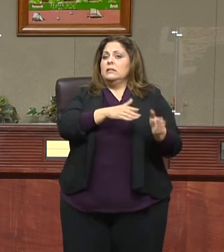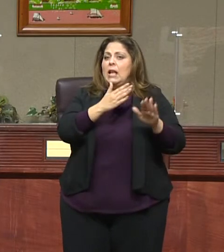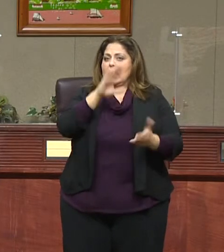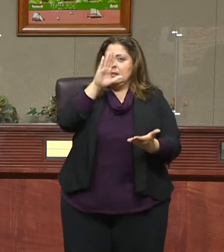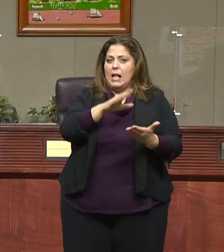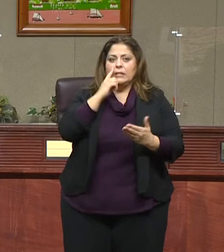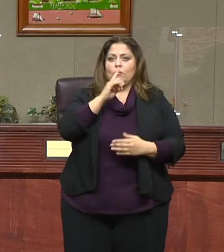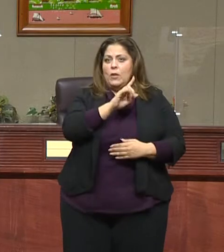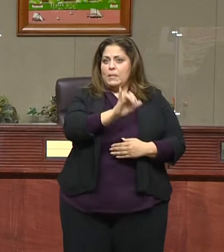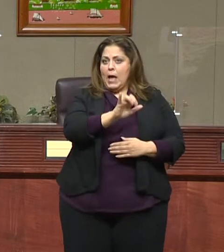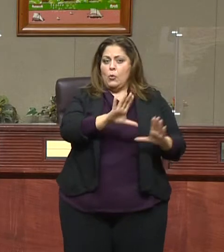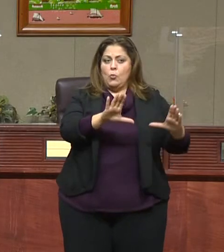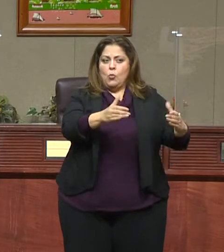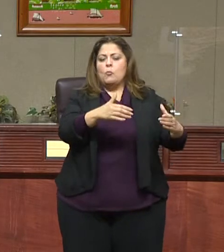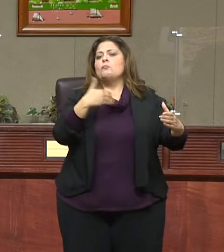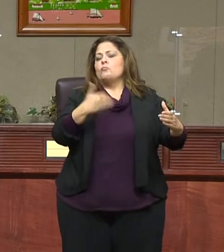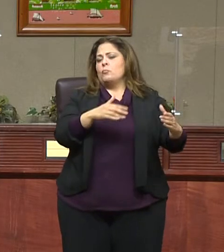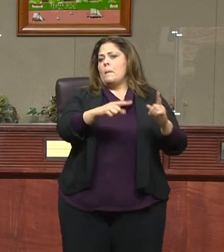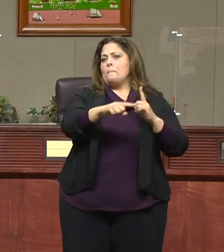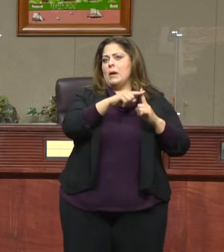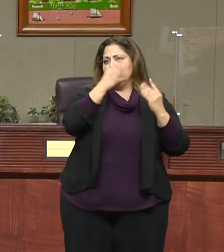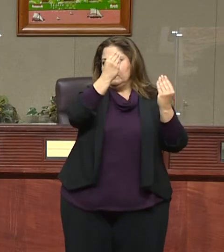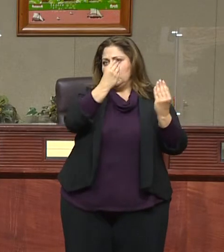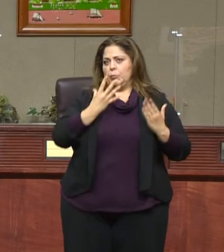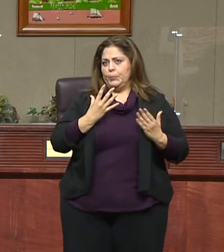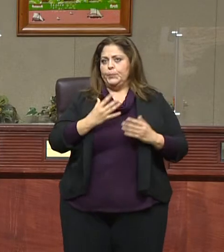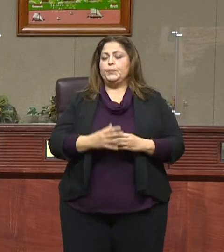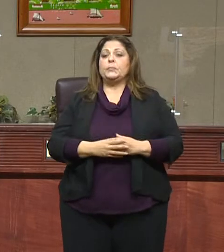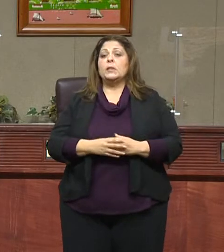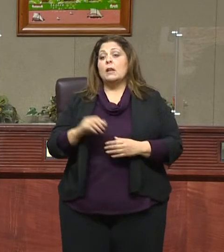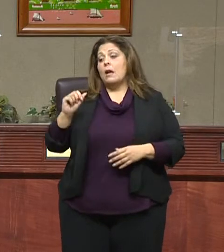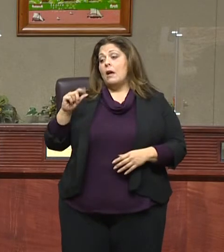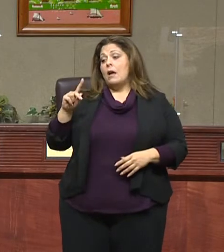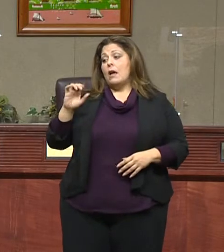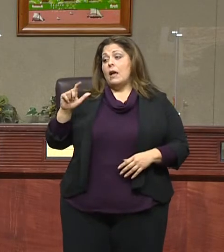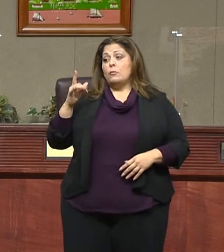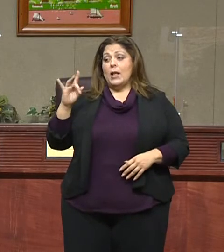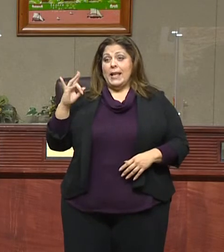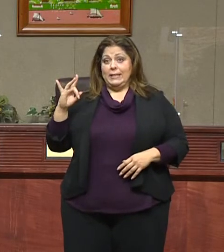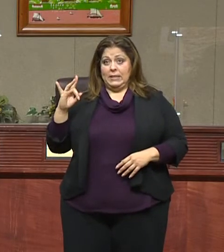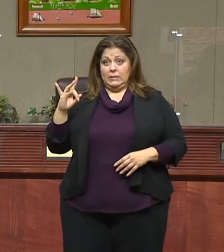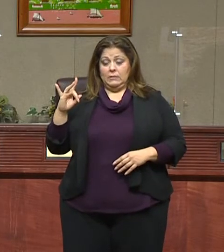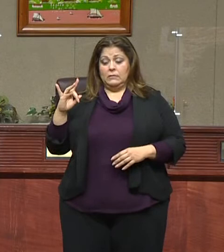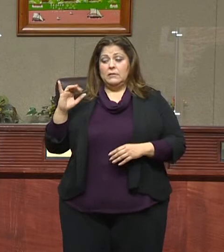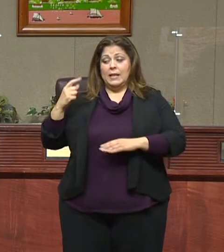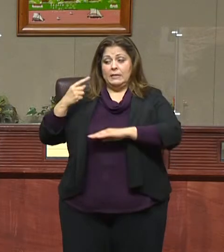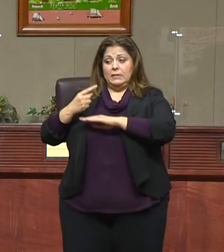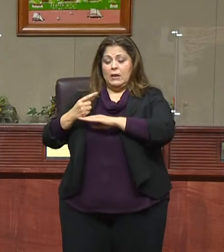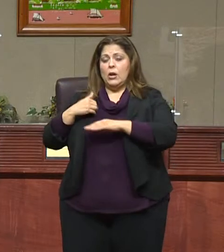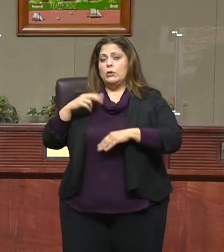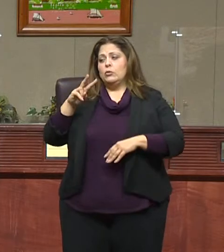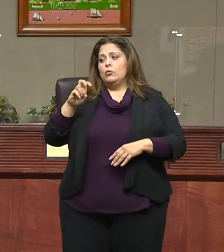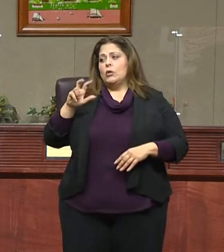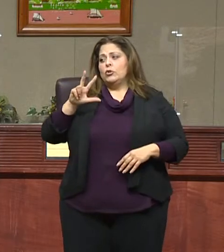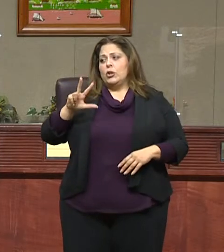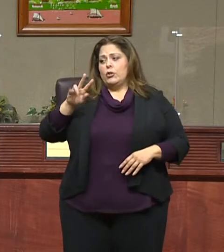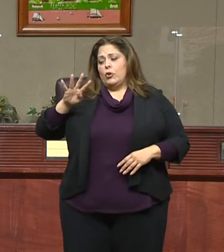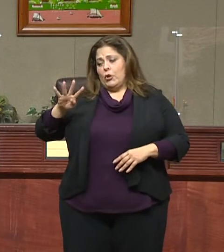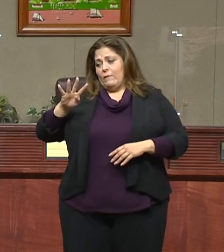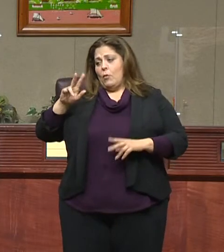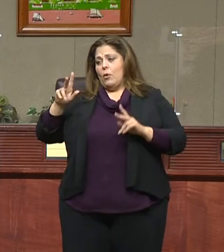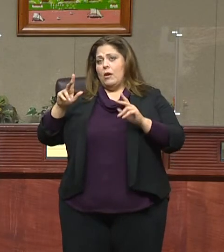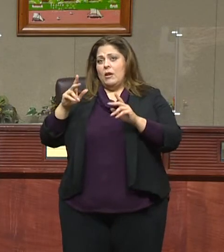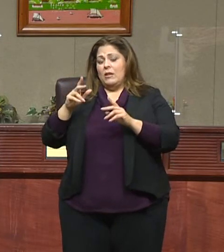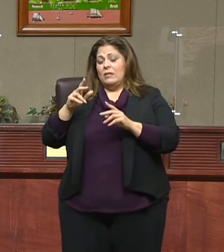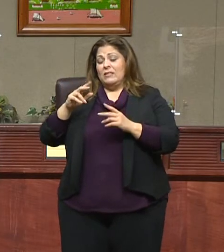vulnerable segments of our population. As of April 18th, we've had a total of 234 cases of